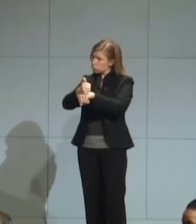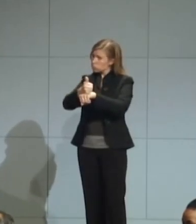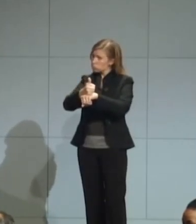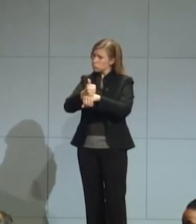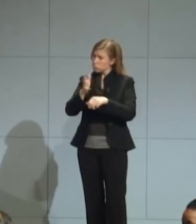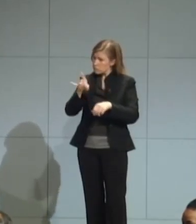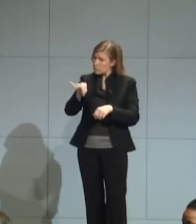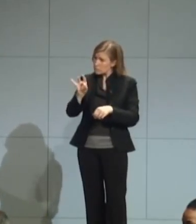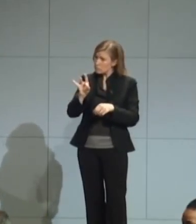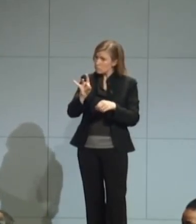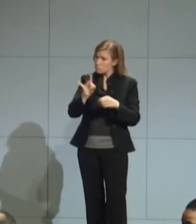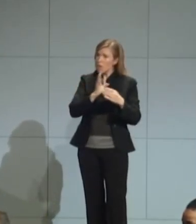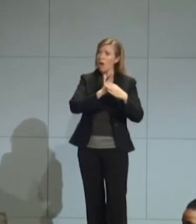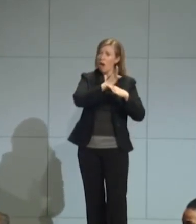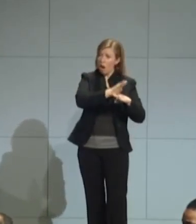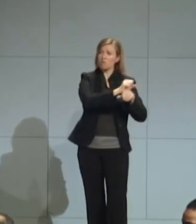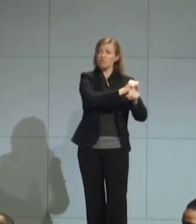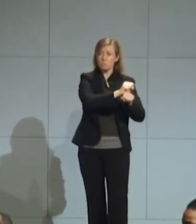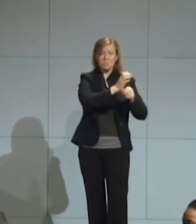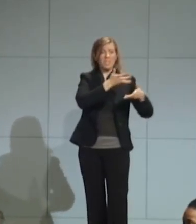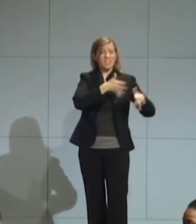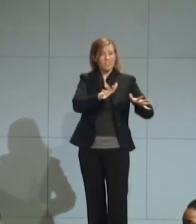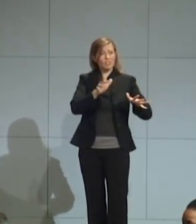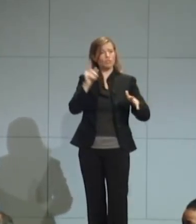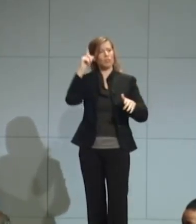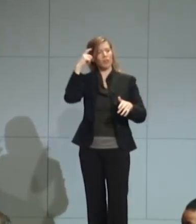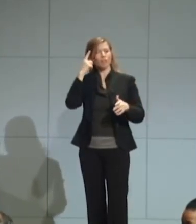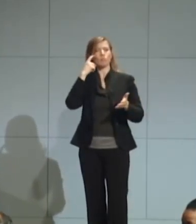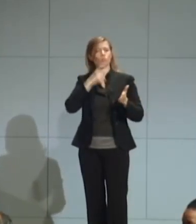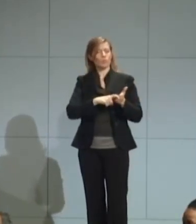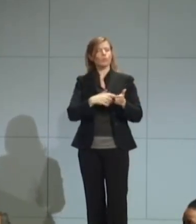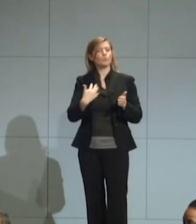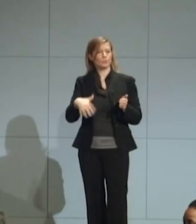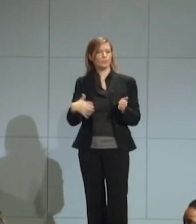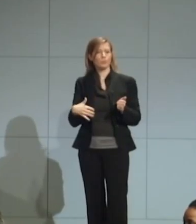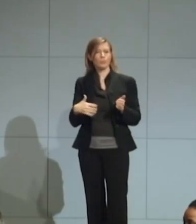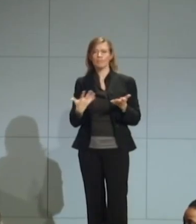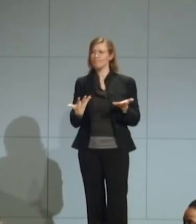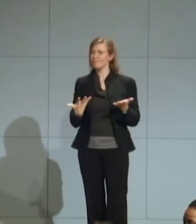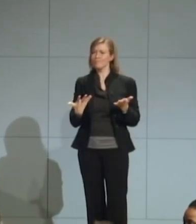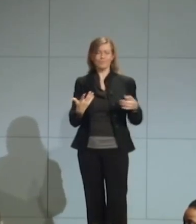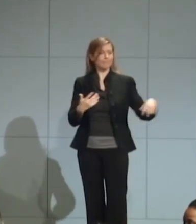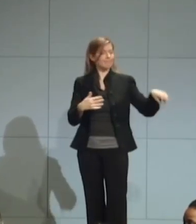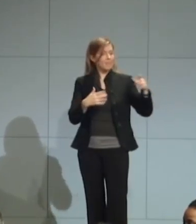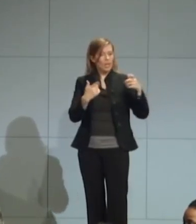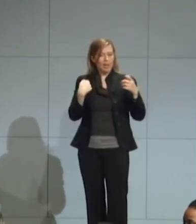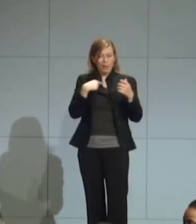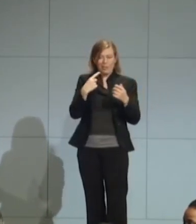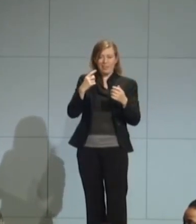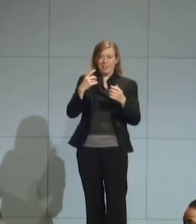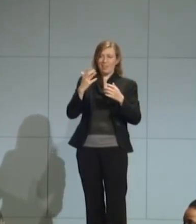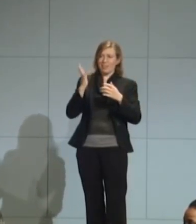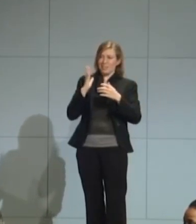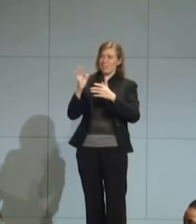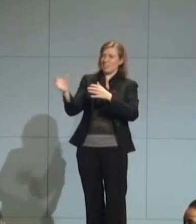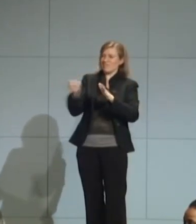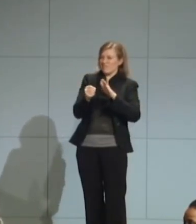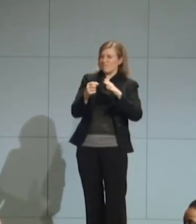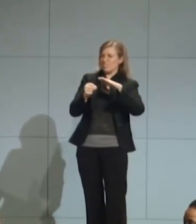the typical white family in this country, not the typical rich white family, just the typical right in the